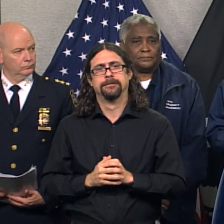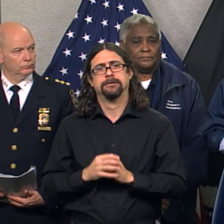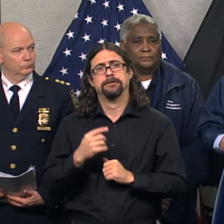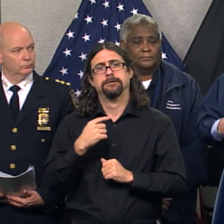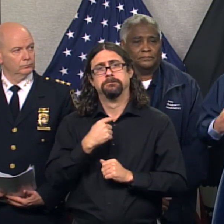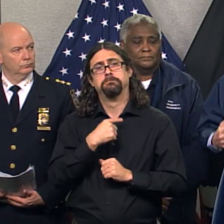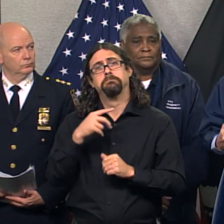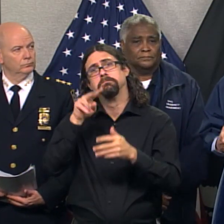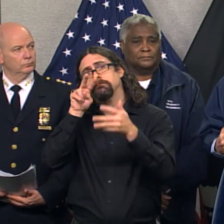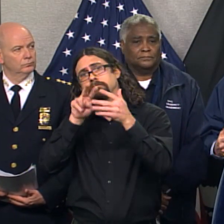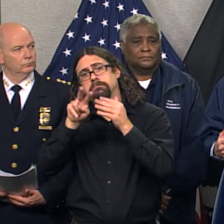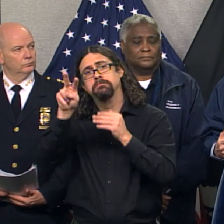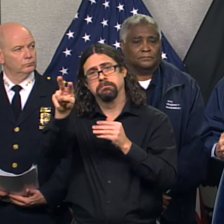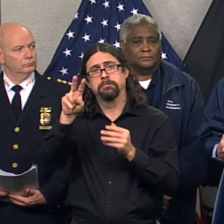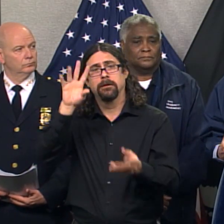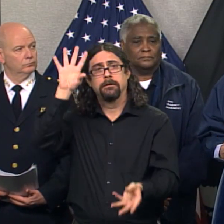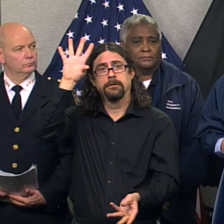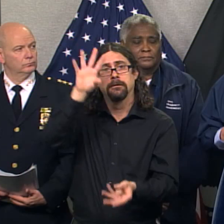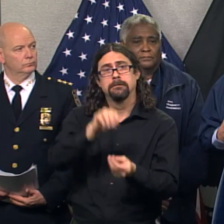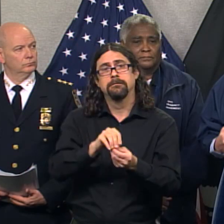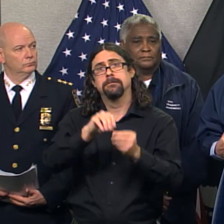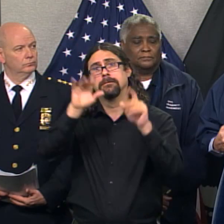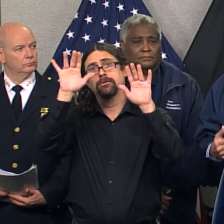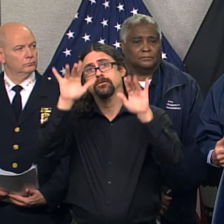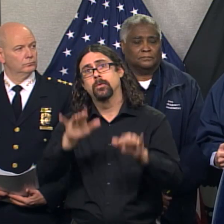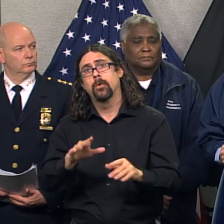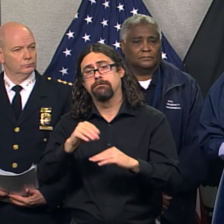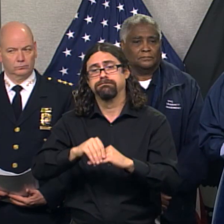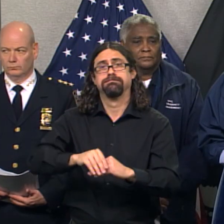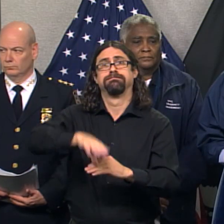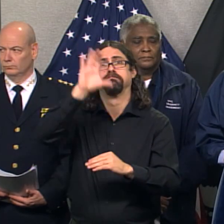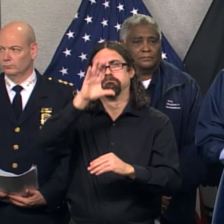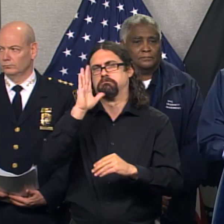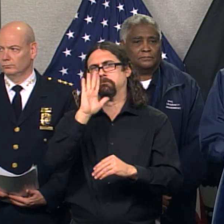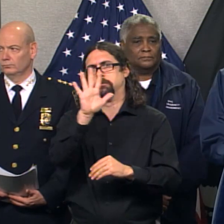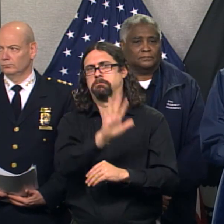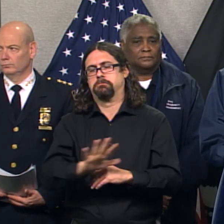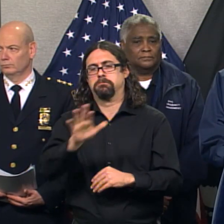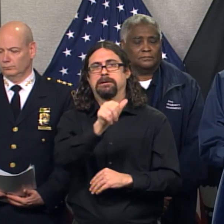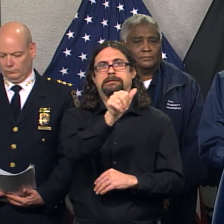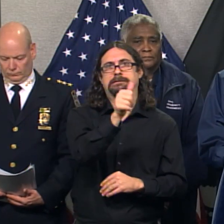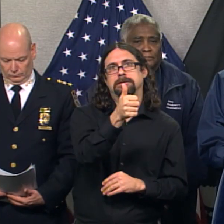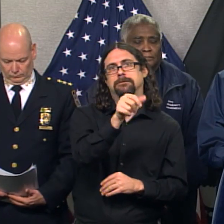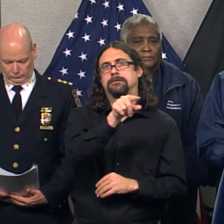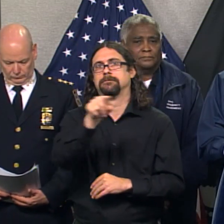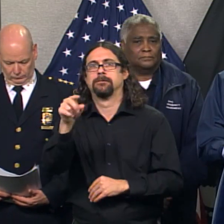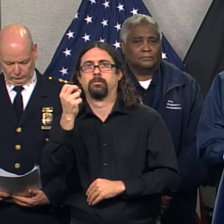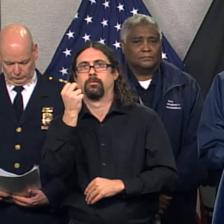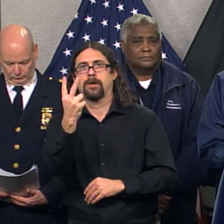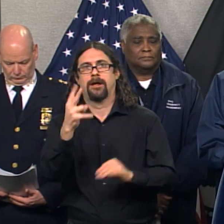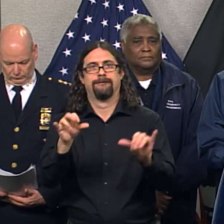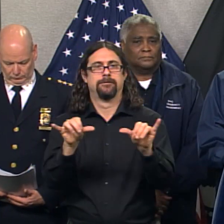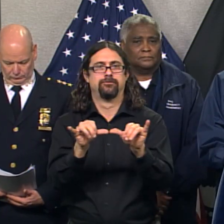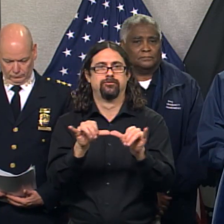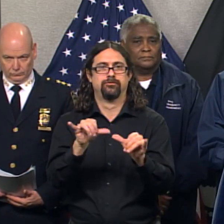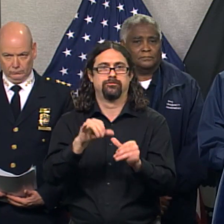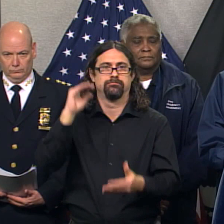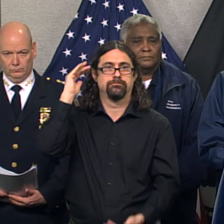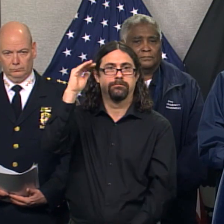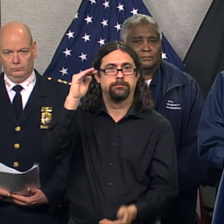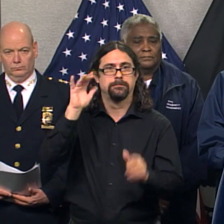see storms change in mid-course. They can get better, they can get worse. But right now, we are hopeful that the main body of the snow